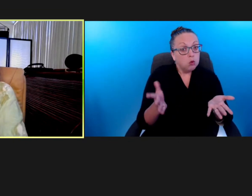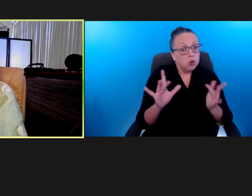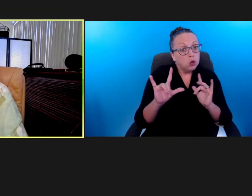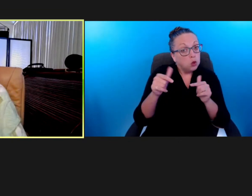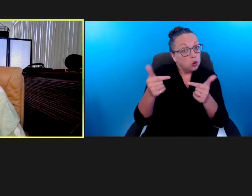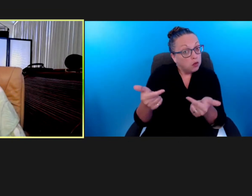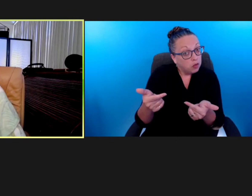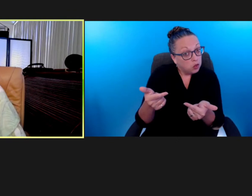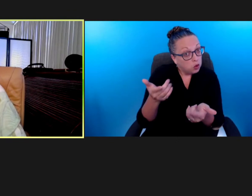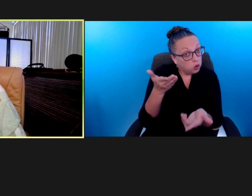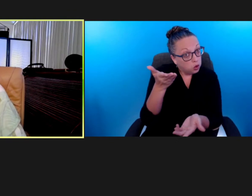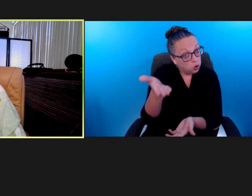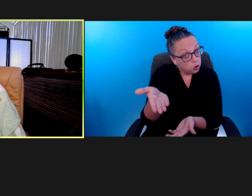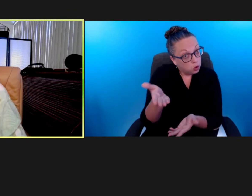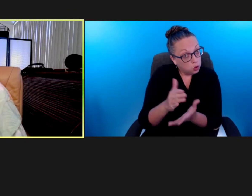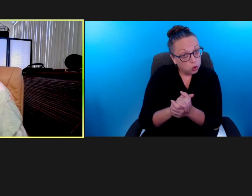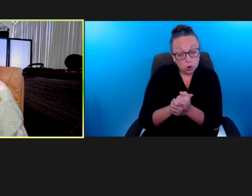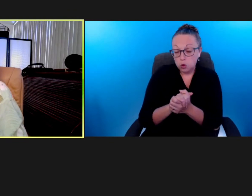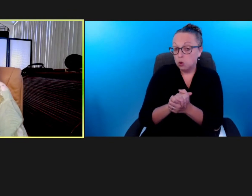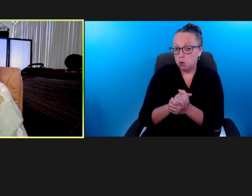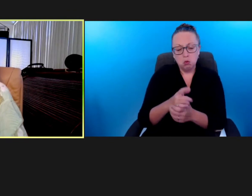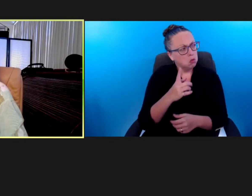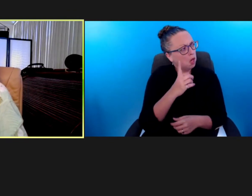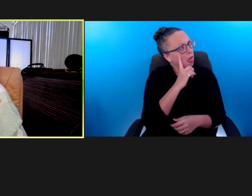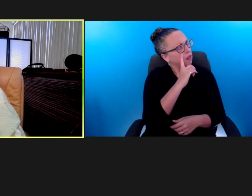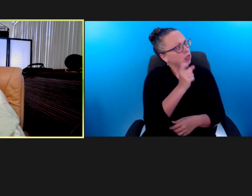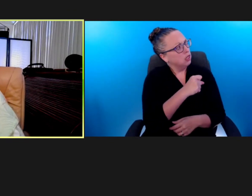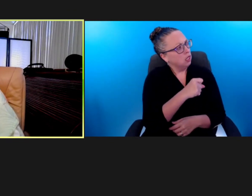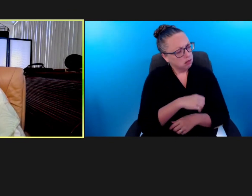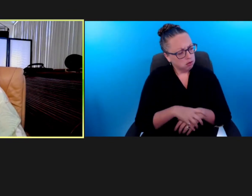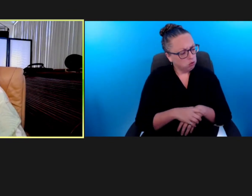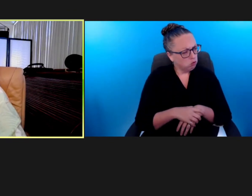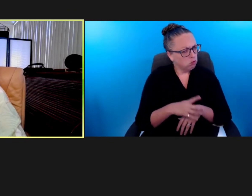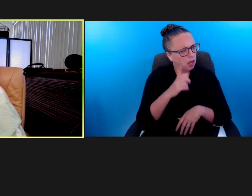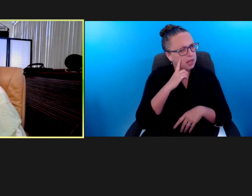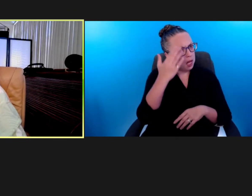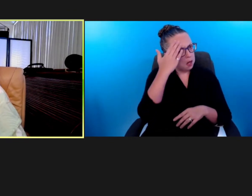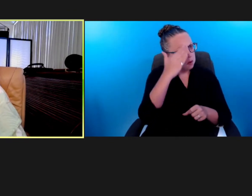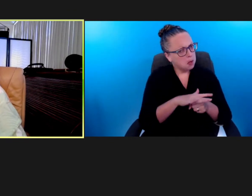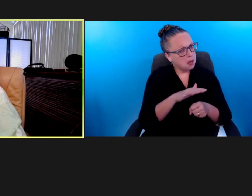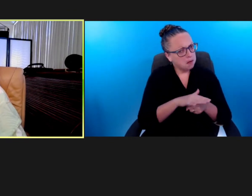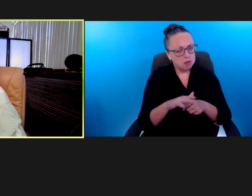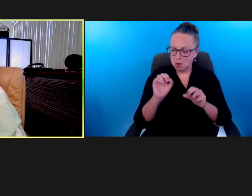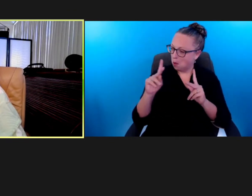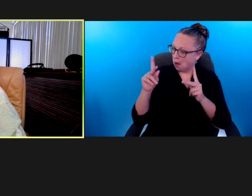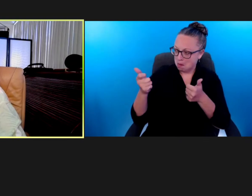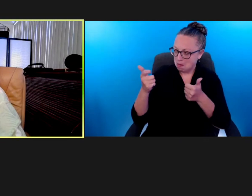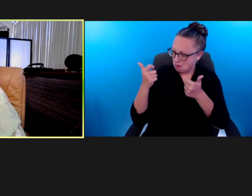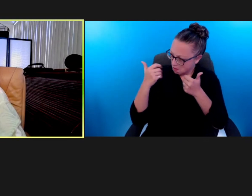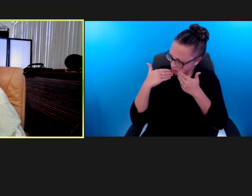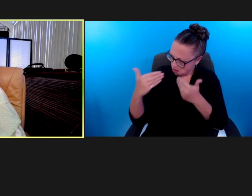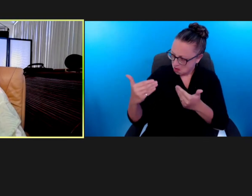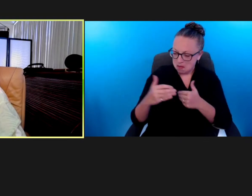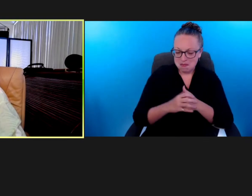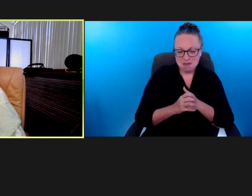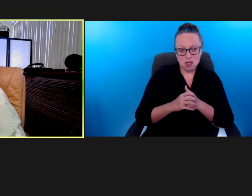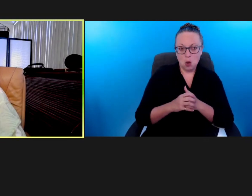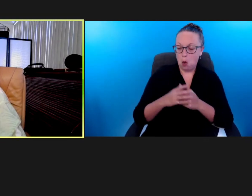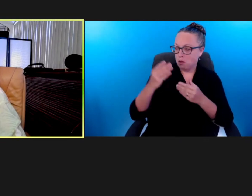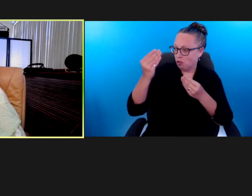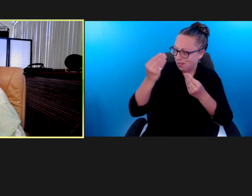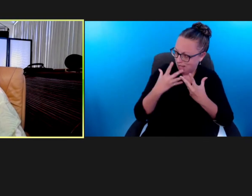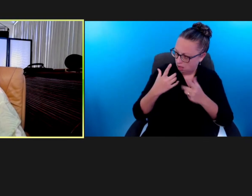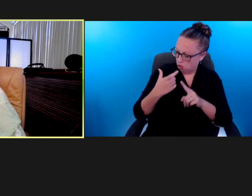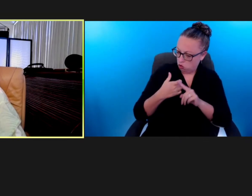over to you and because I think so. Okay. Yeah, I think I know enough. All right, excellent. Just tell us from